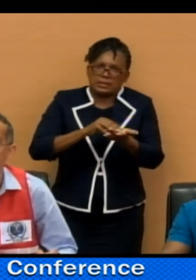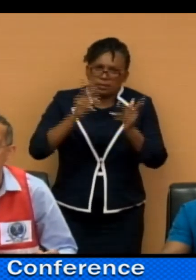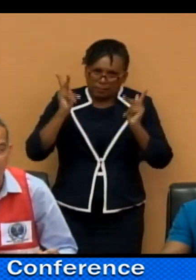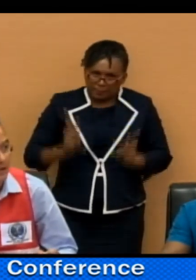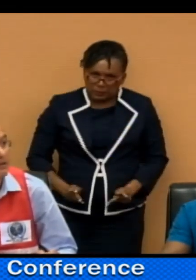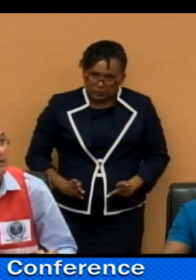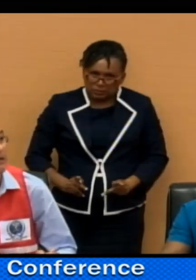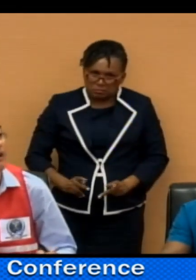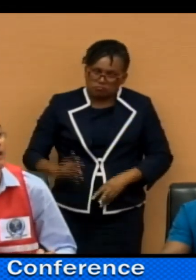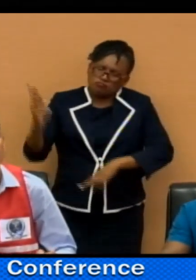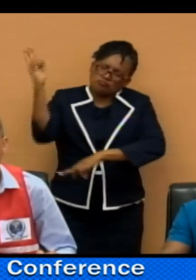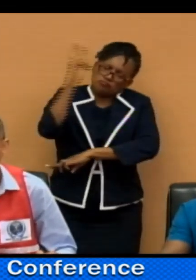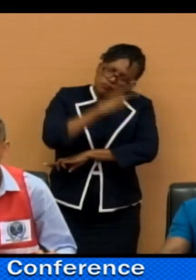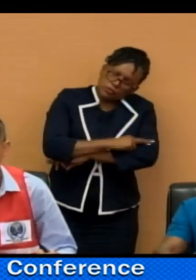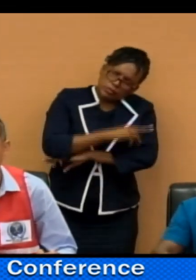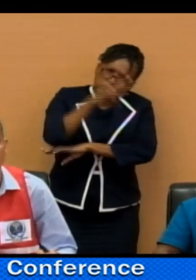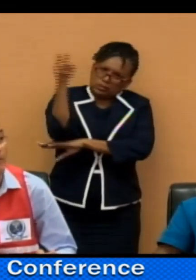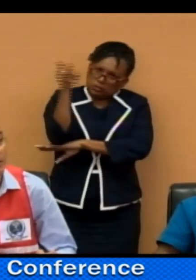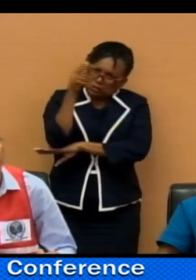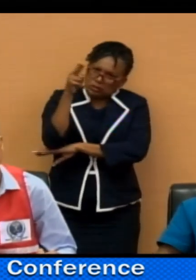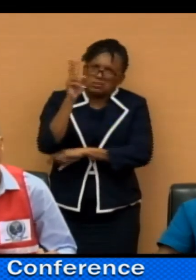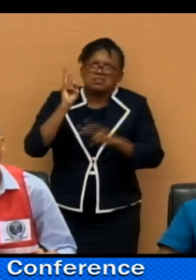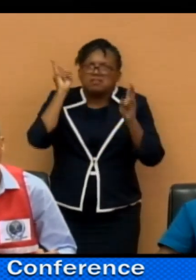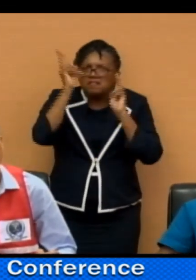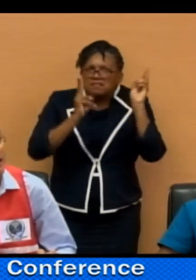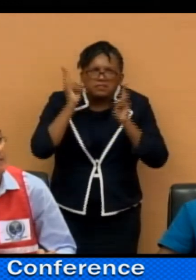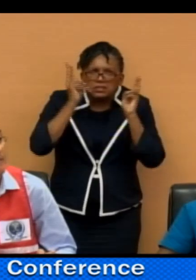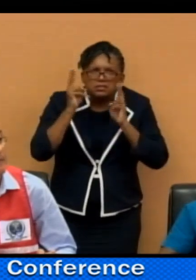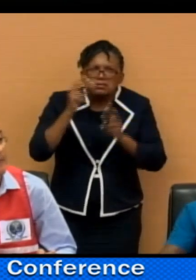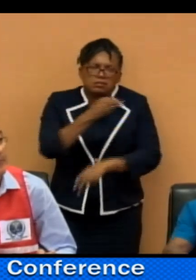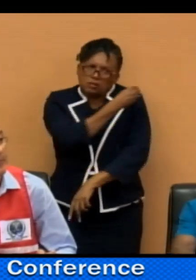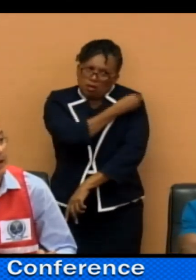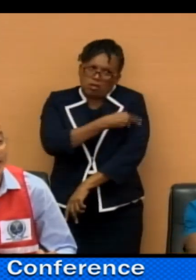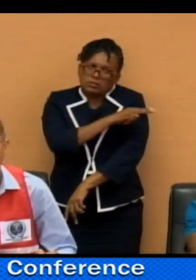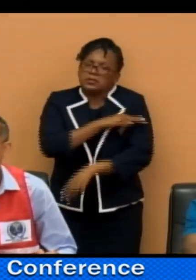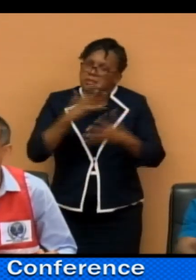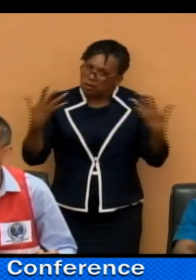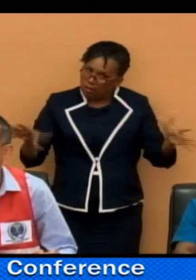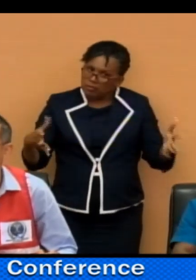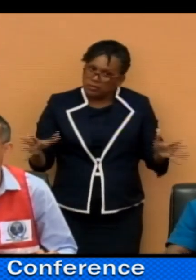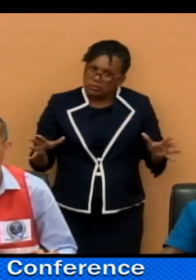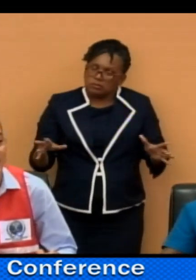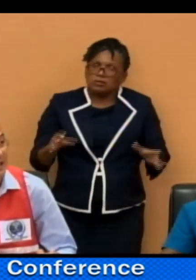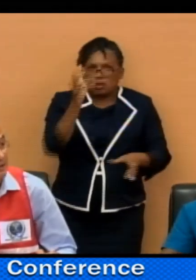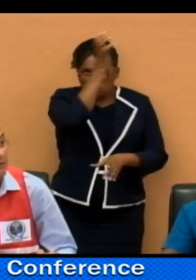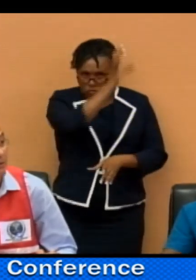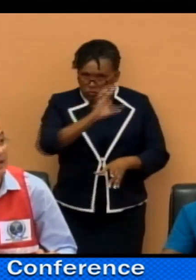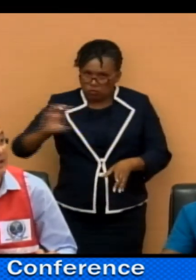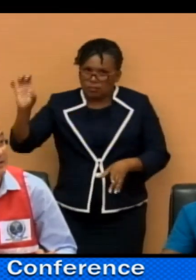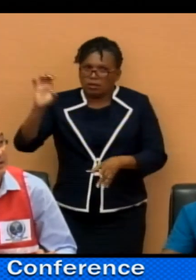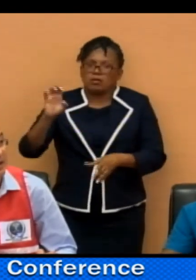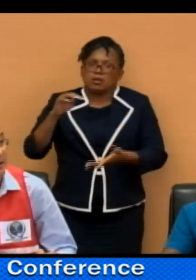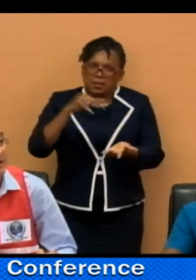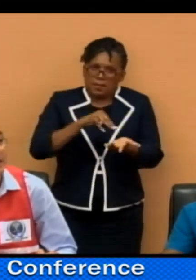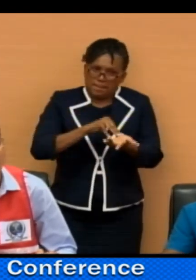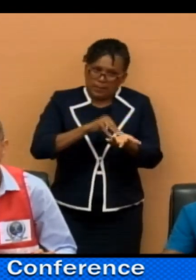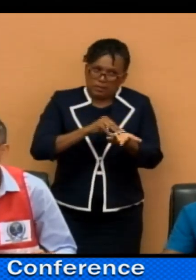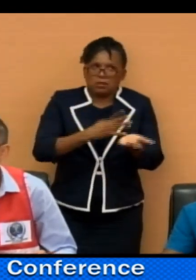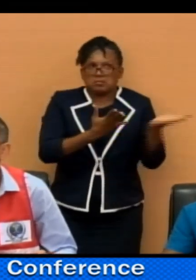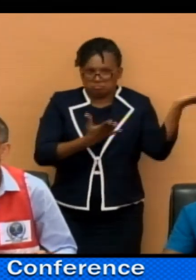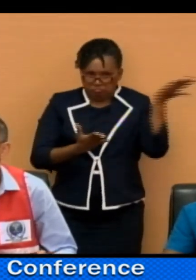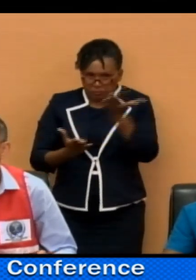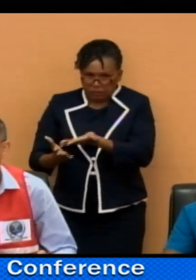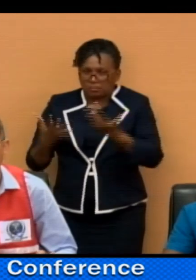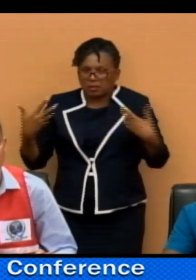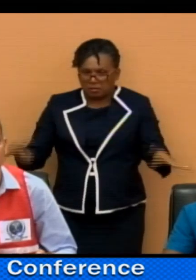already visited the hospital and met with the staff there, and are ready to begin, when necessary, assisting